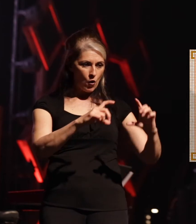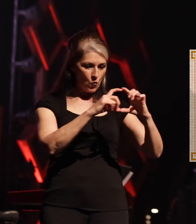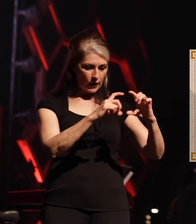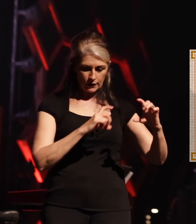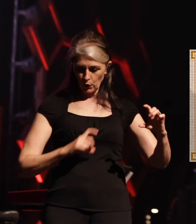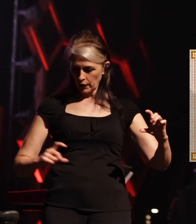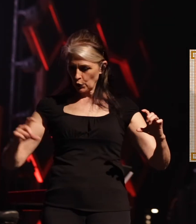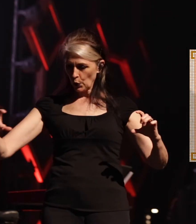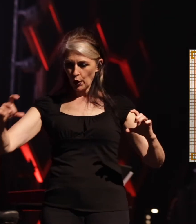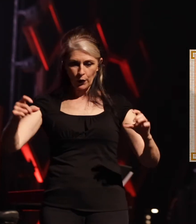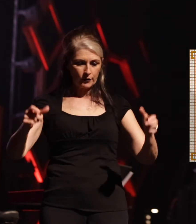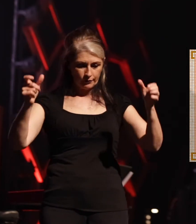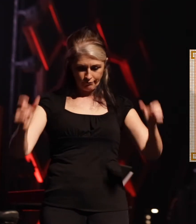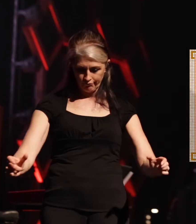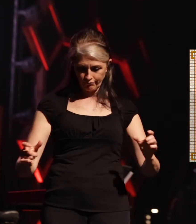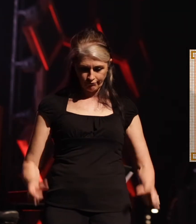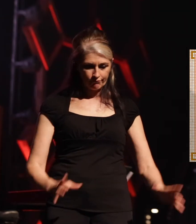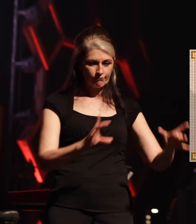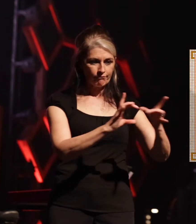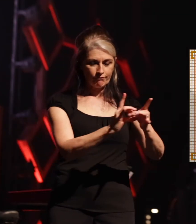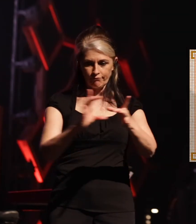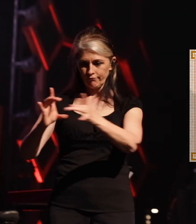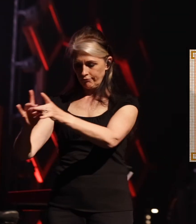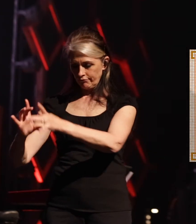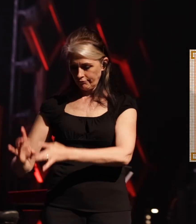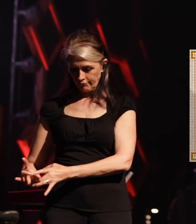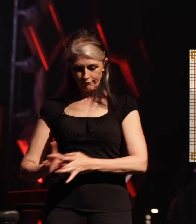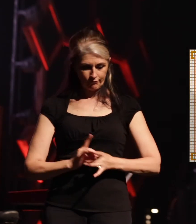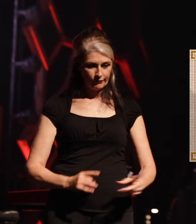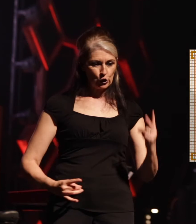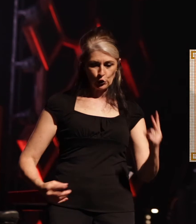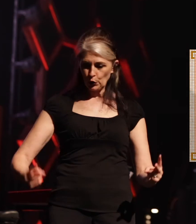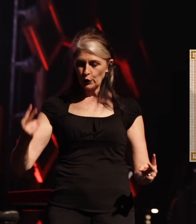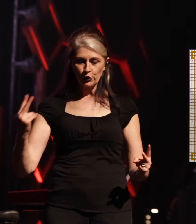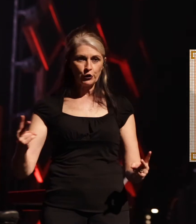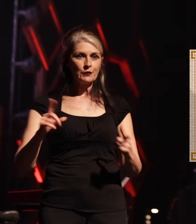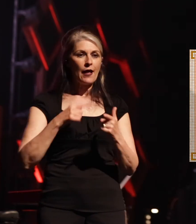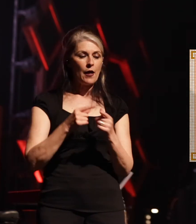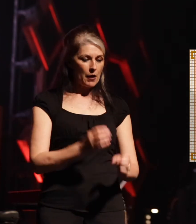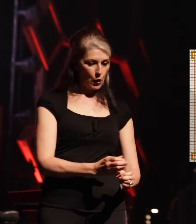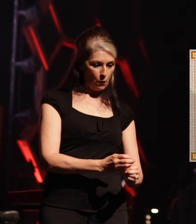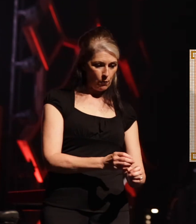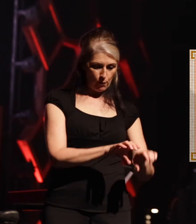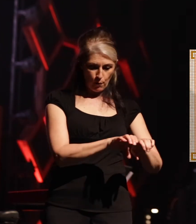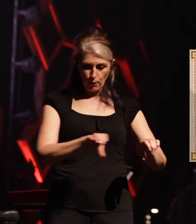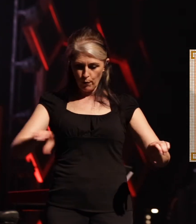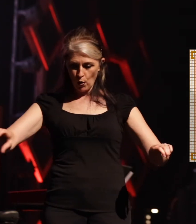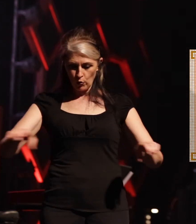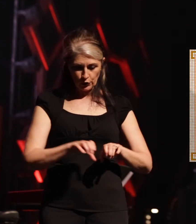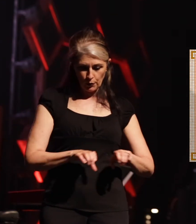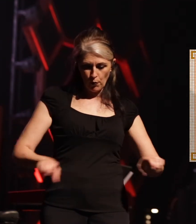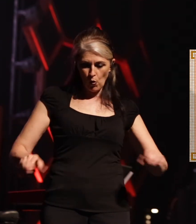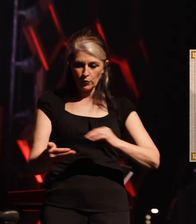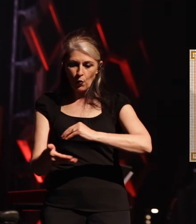four feet with two rings on one side and two rings on the other. Then make poles of acacia wood and overlay them with gold.